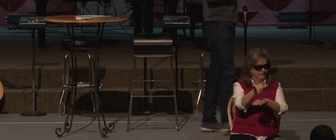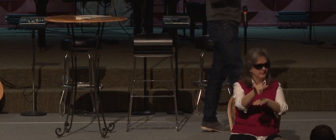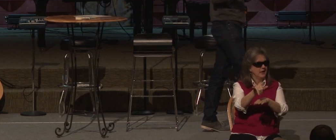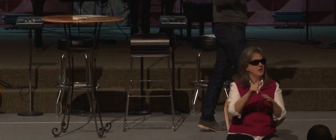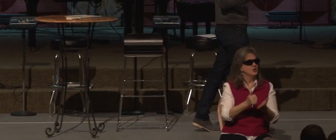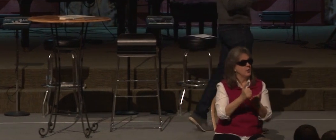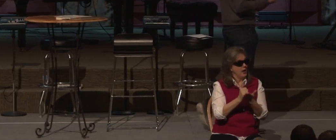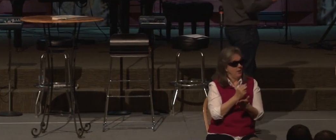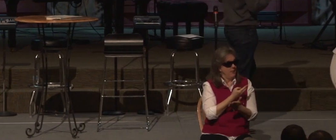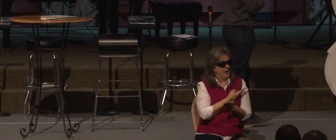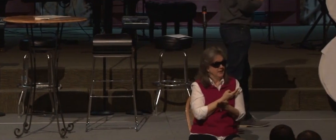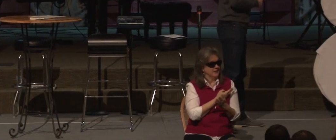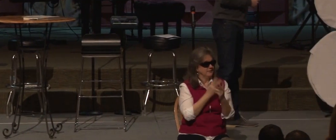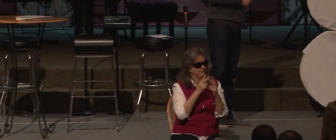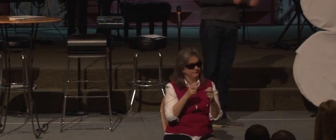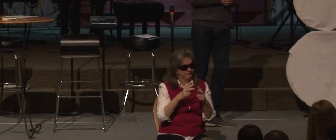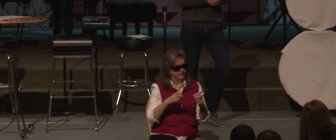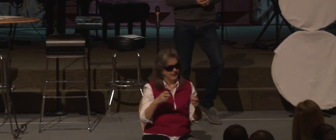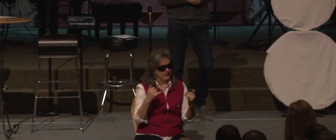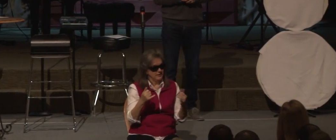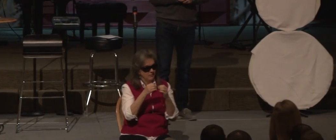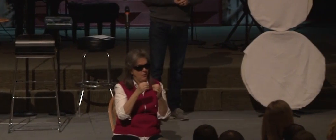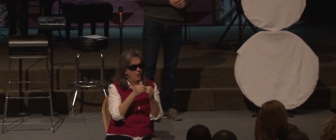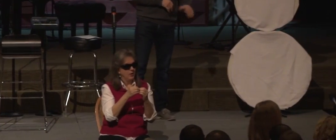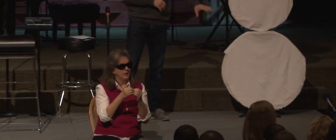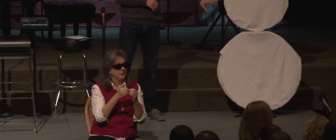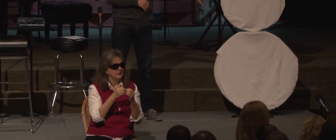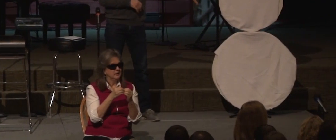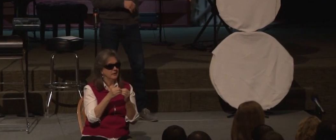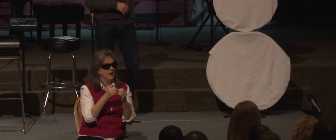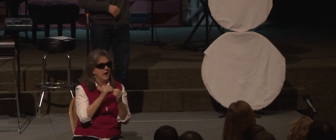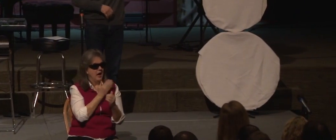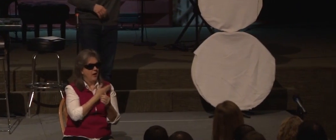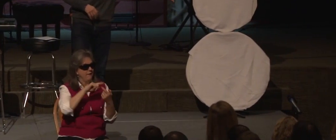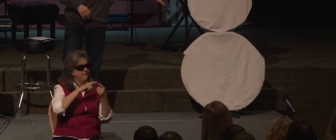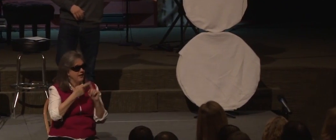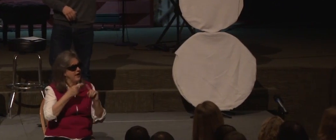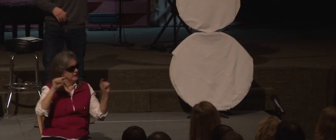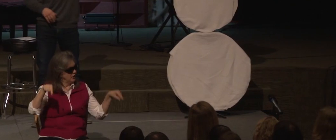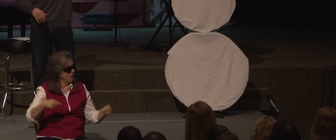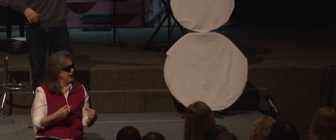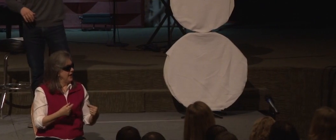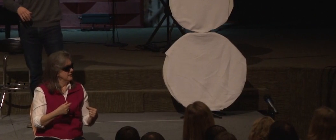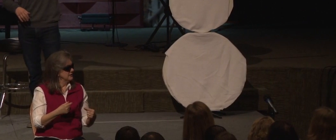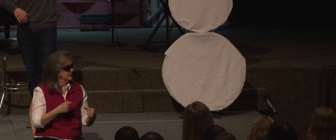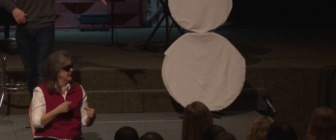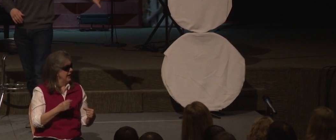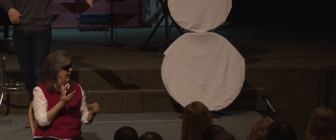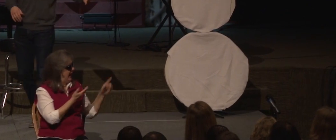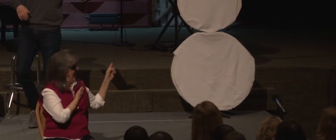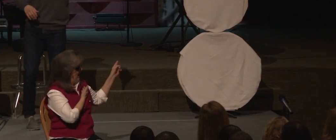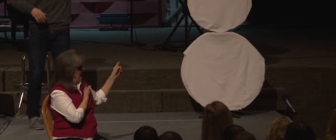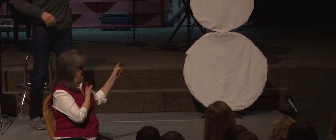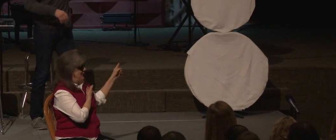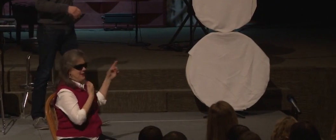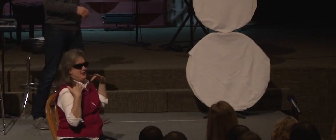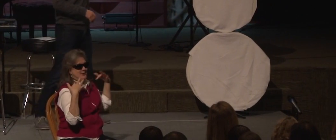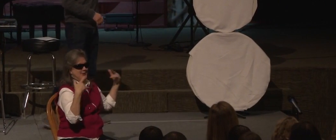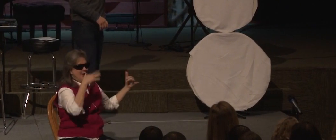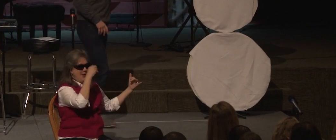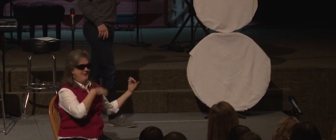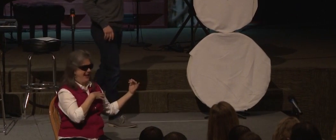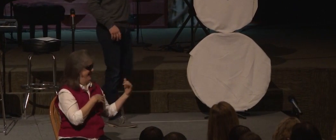To help us unpack this a little bit, I want to introduce you to our friend, our guest, our snowman. All right, I'm calling